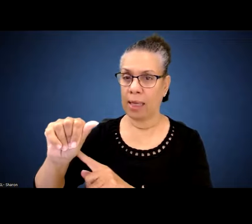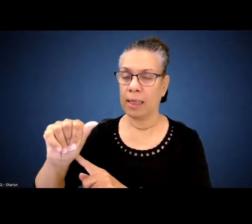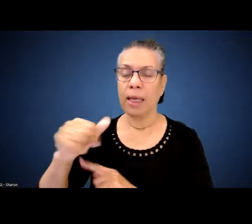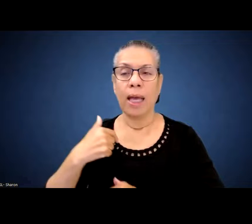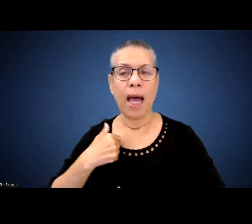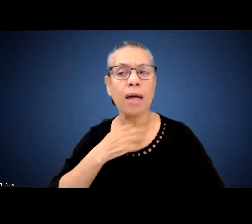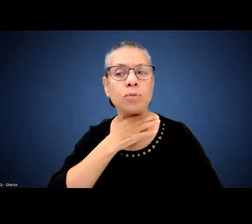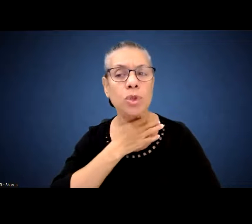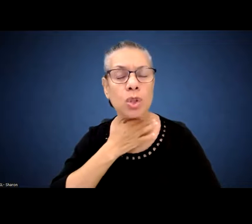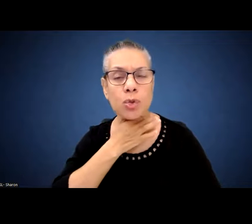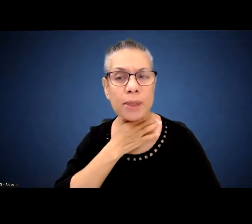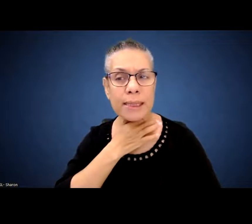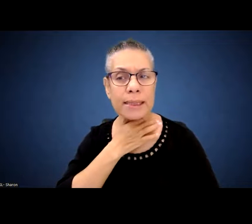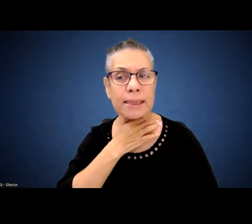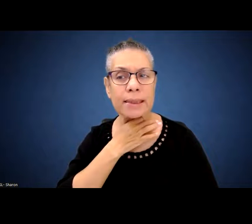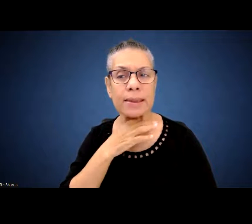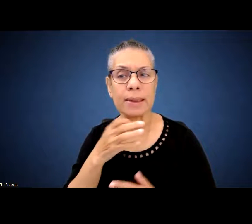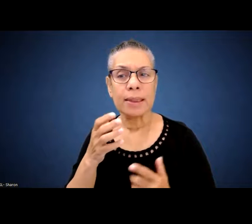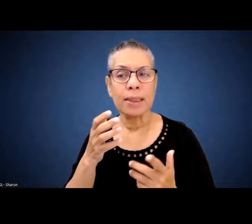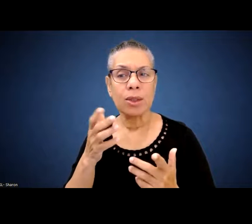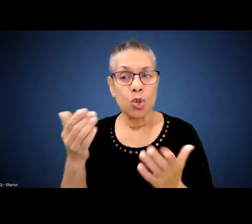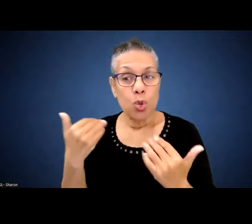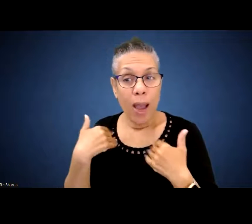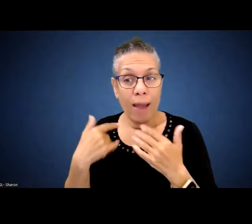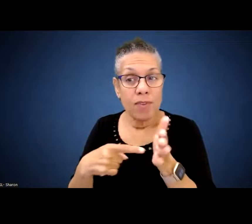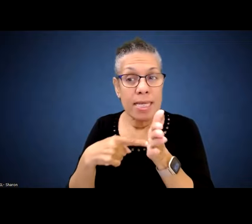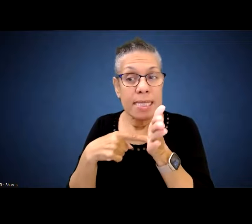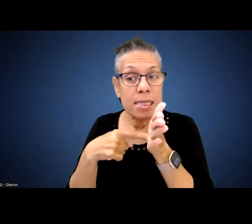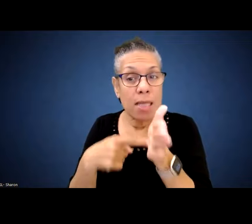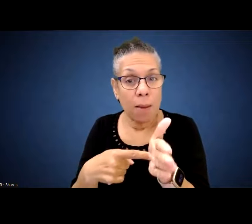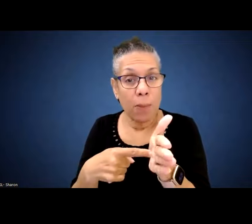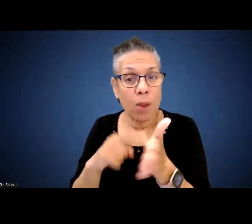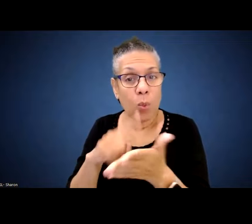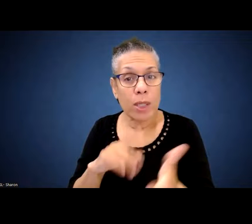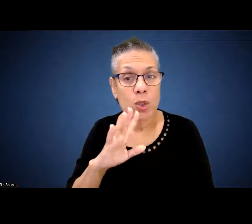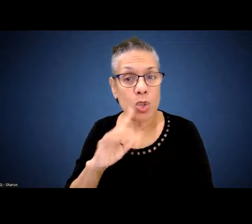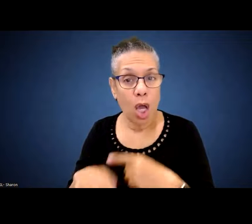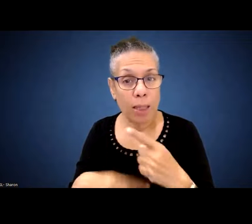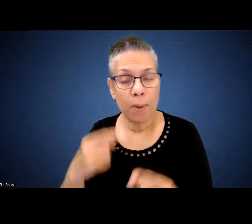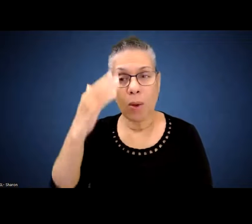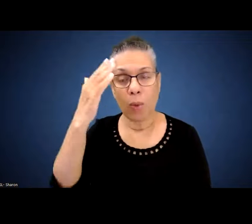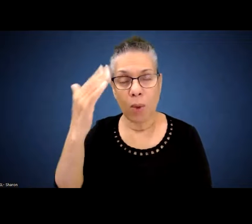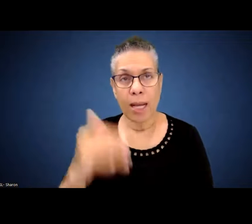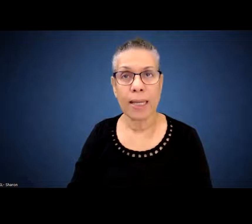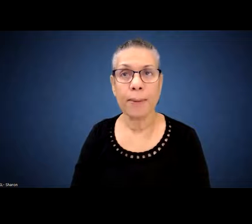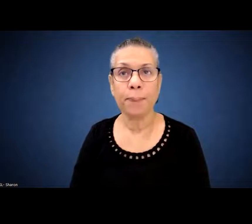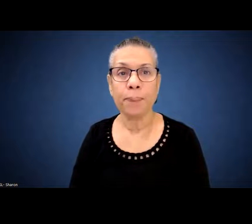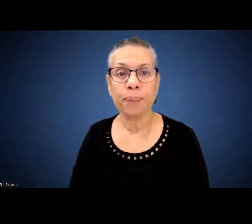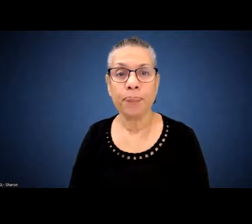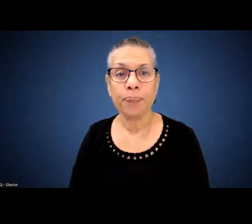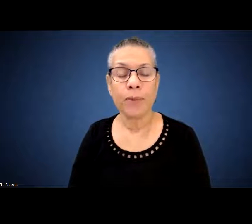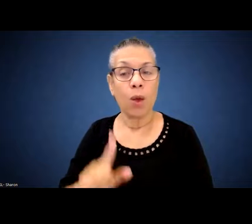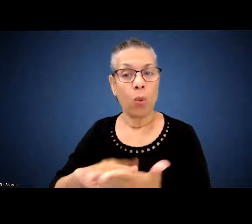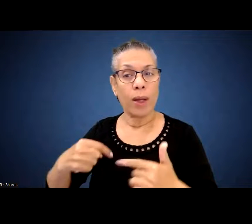curious if you had like an example of what you're talking about, because part of what I had